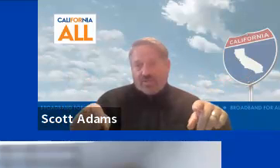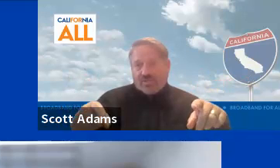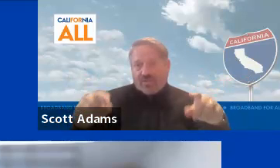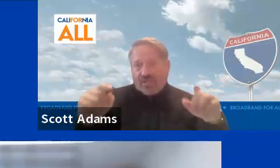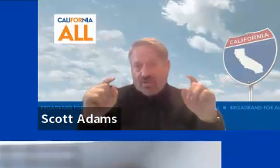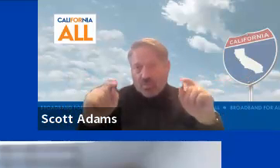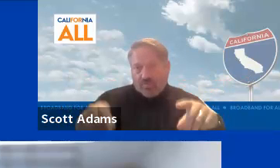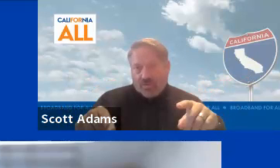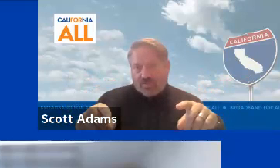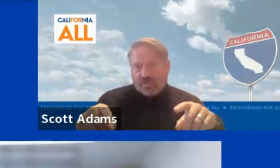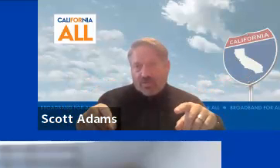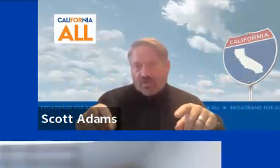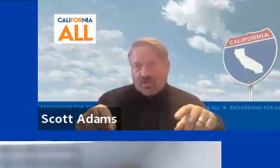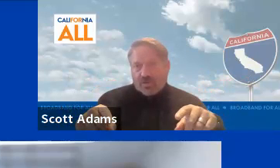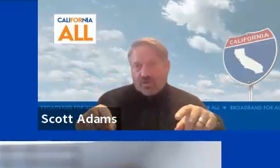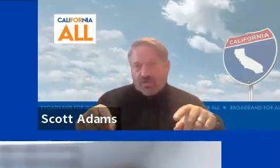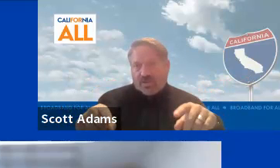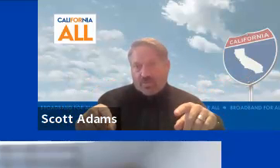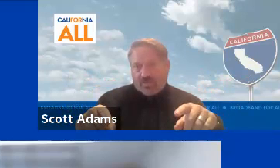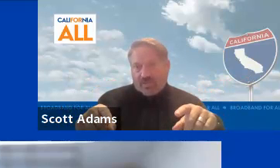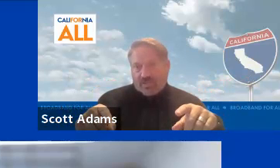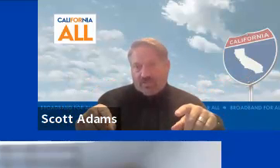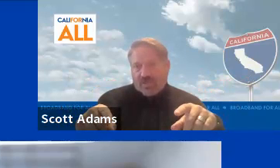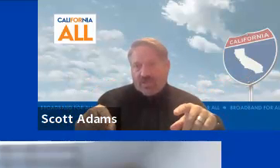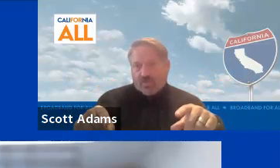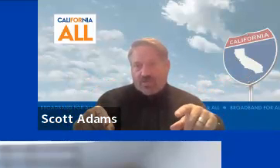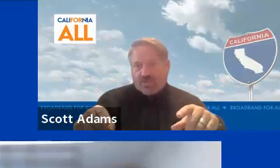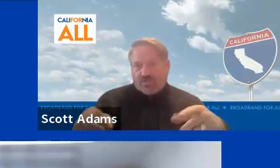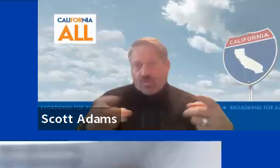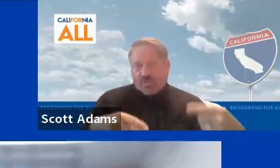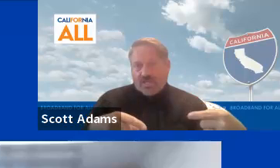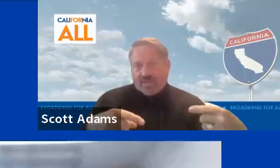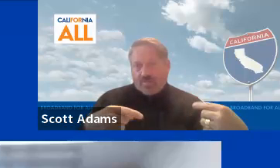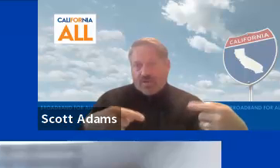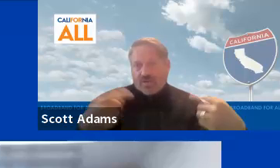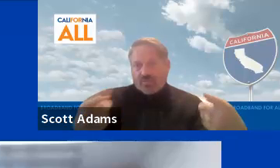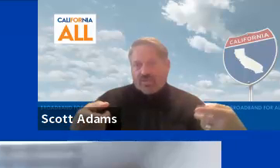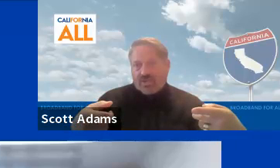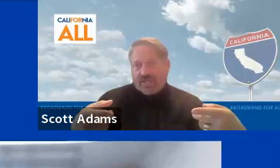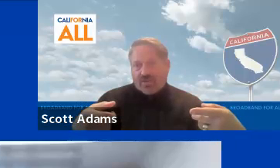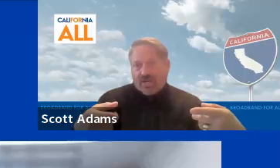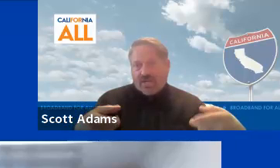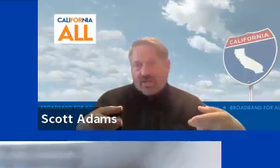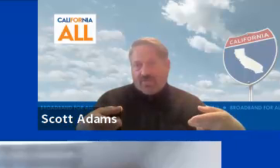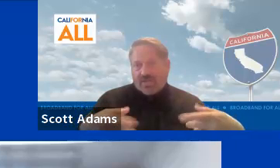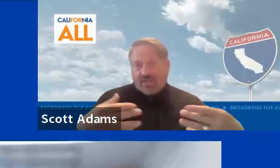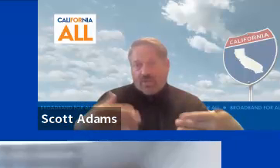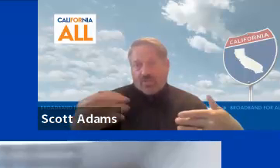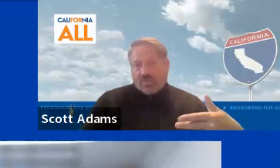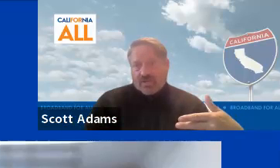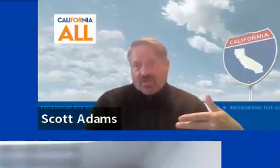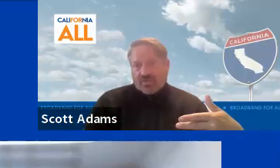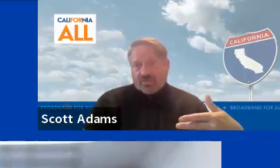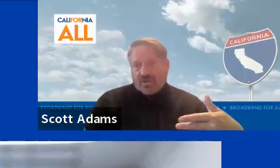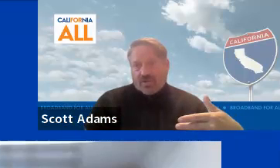digital equity survey, the more folks that you encourage in the South Bay Cities region to apply, the better and rich data you're going to have that we